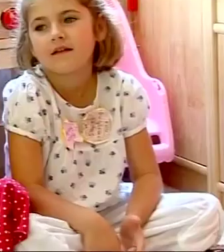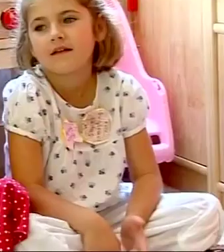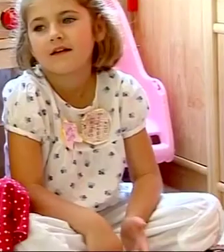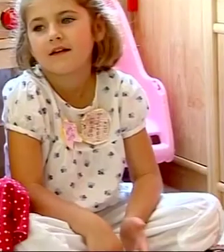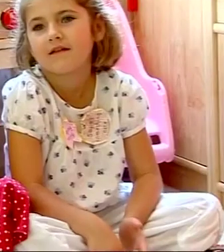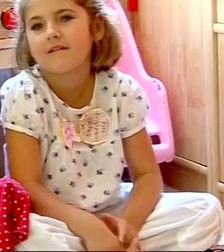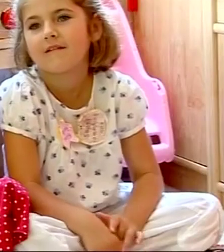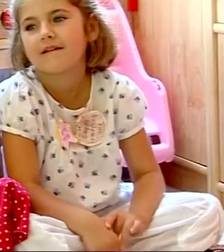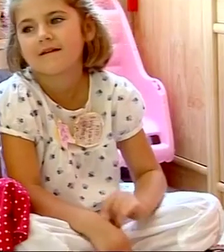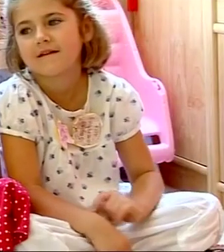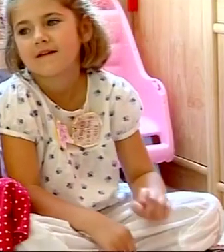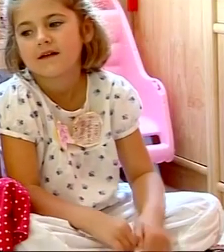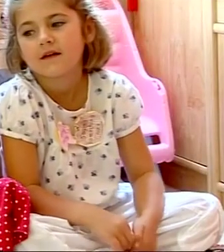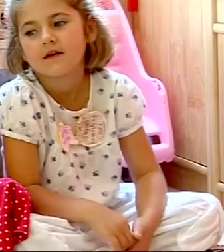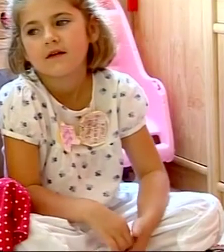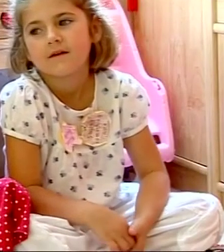He has